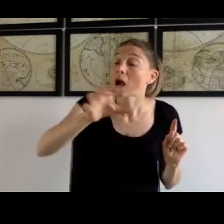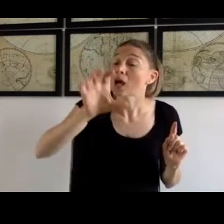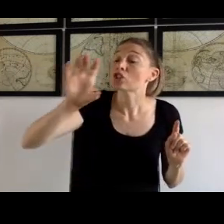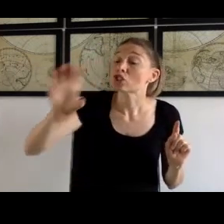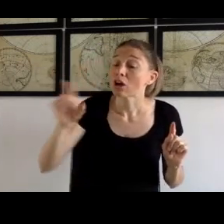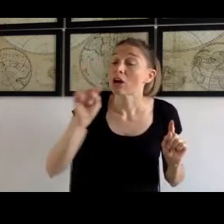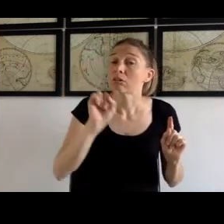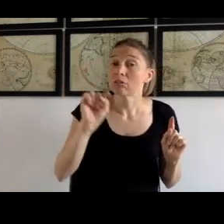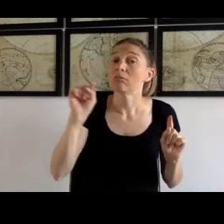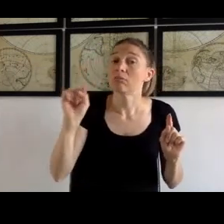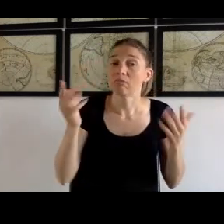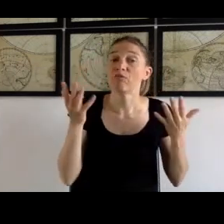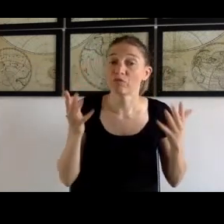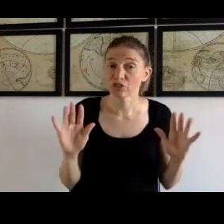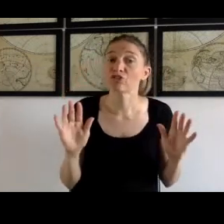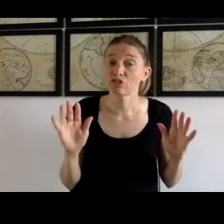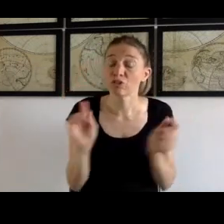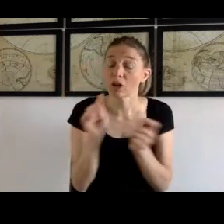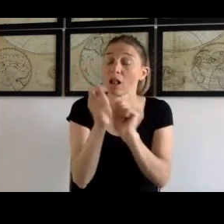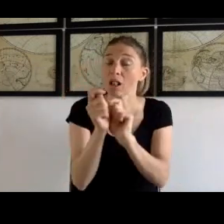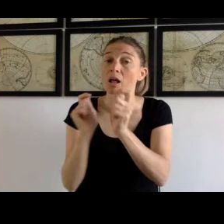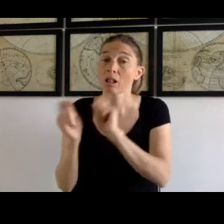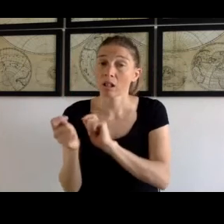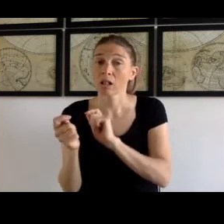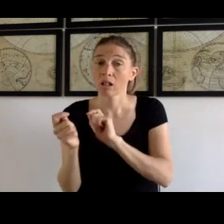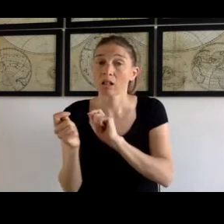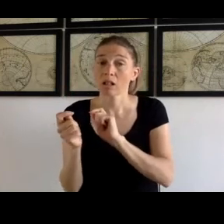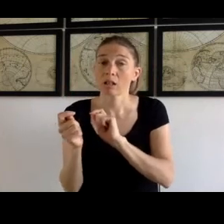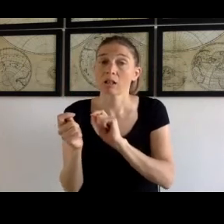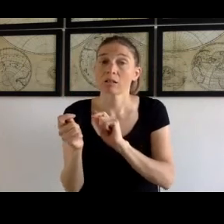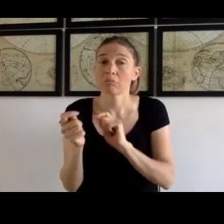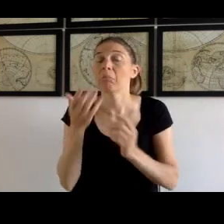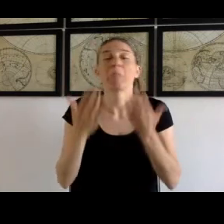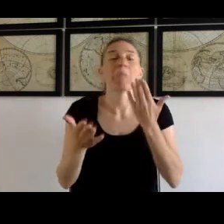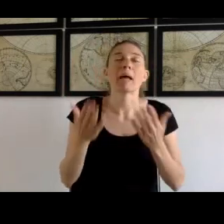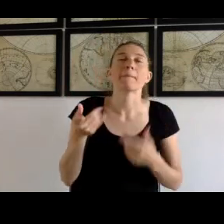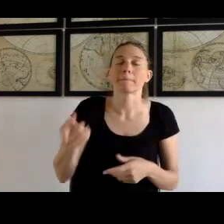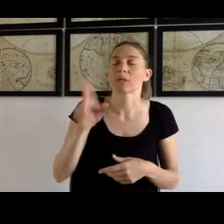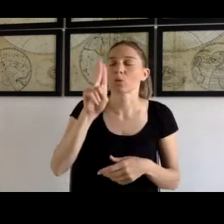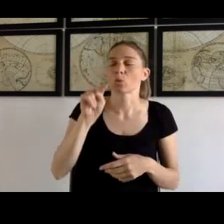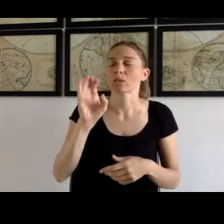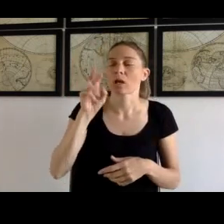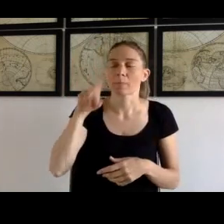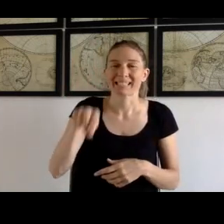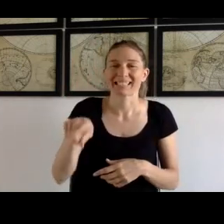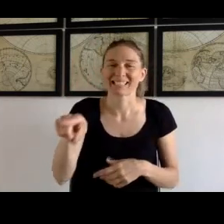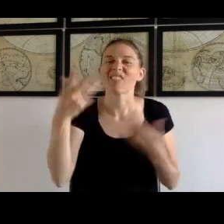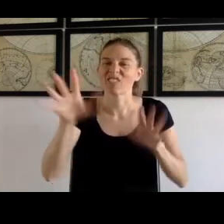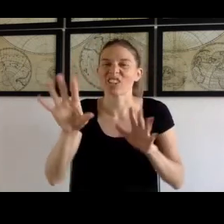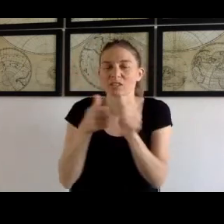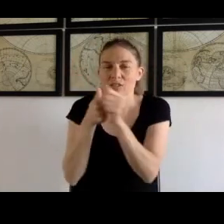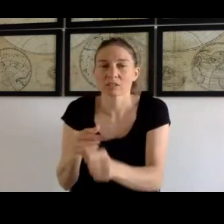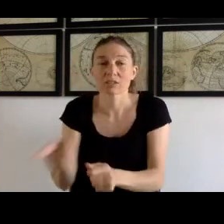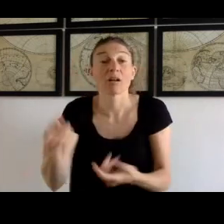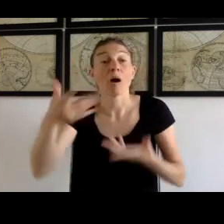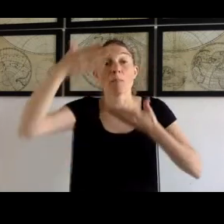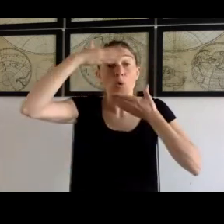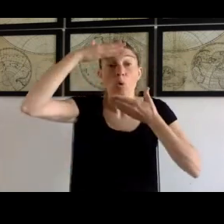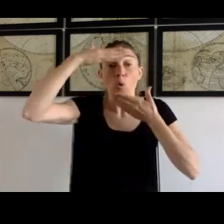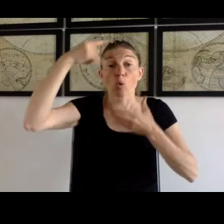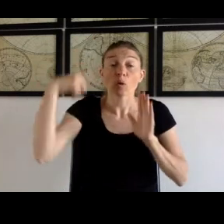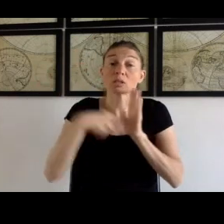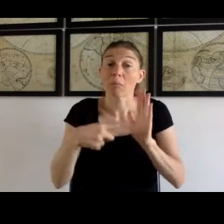that introduce the convention as the new legislation, like Morocco, and present this